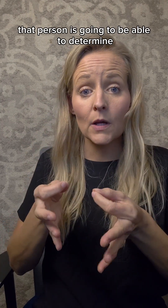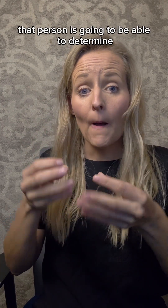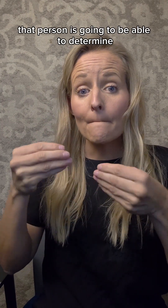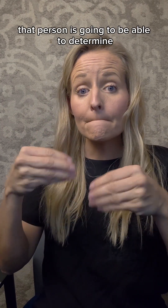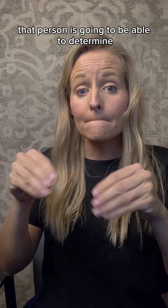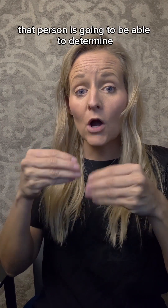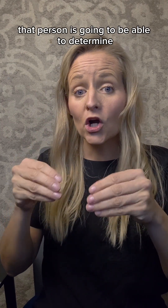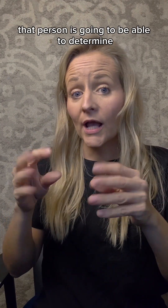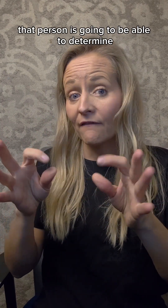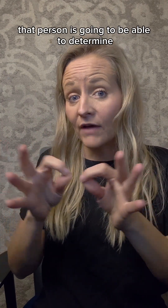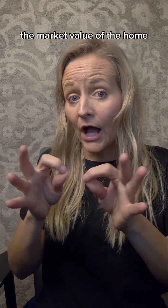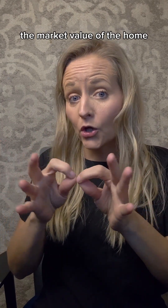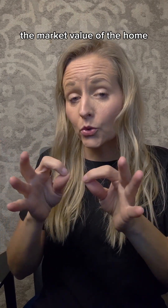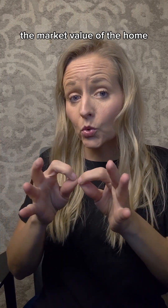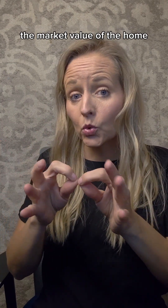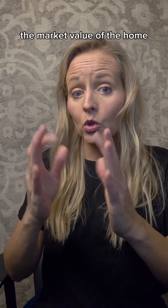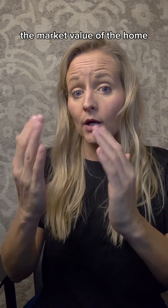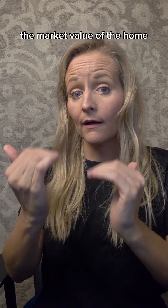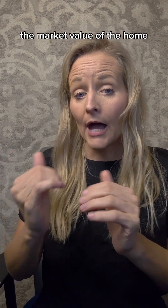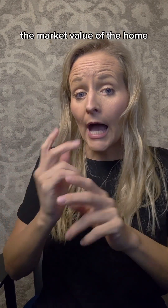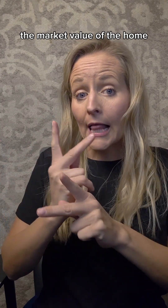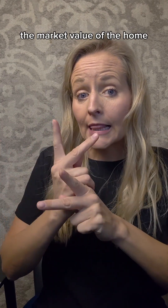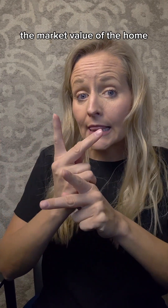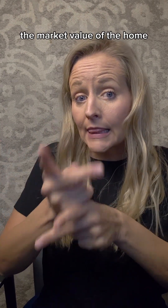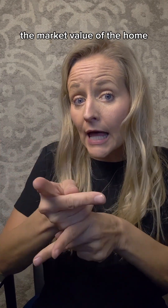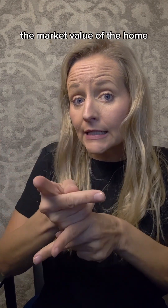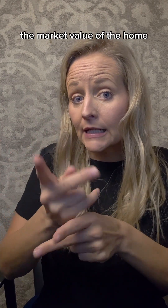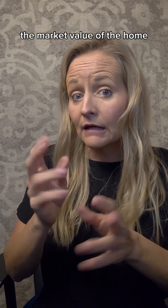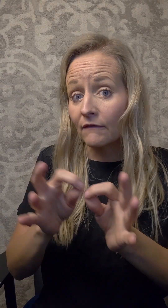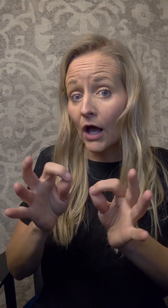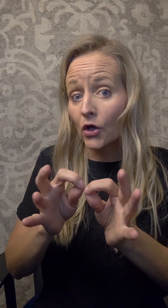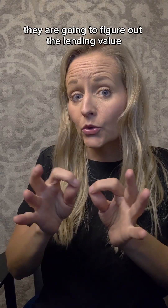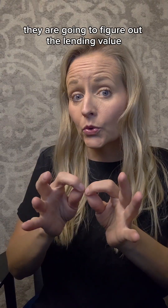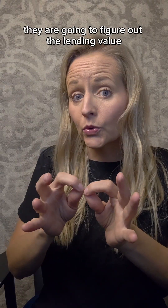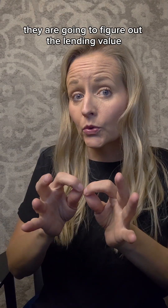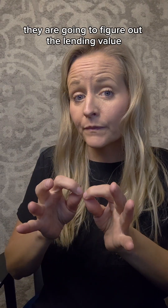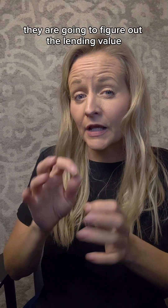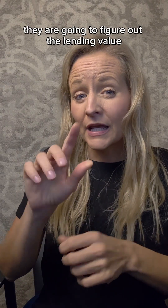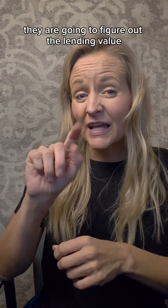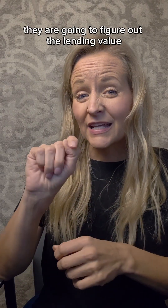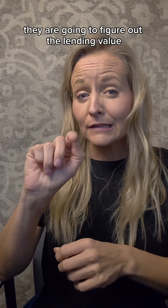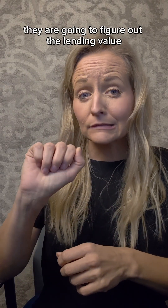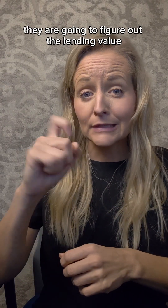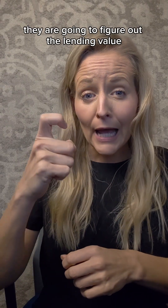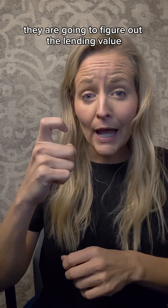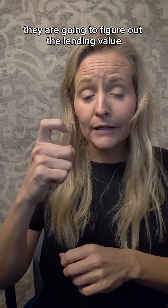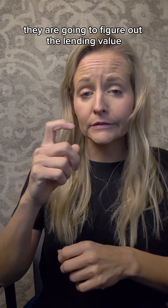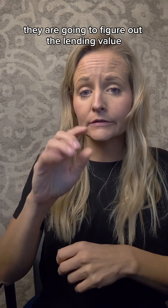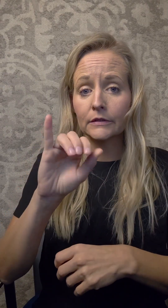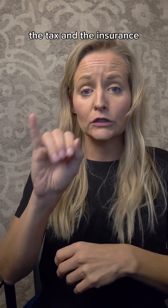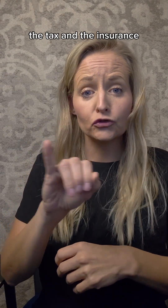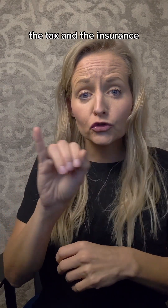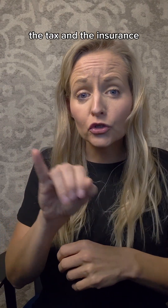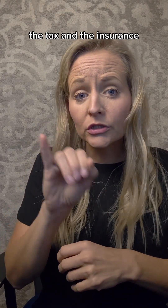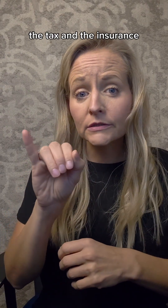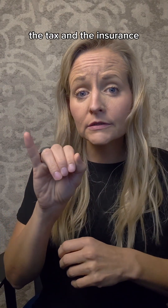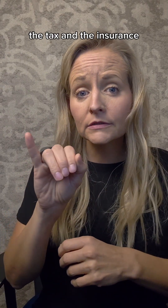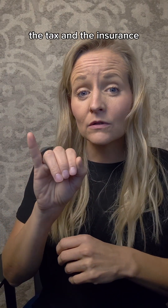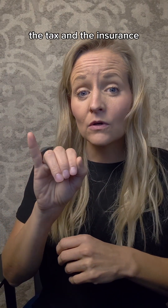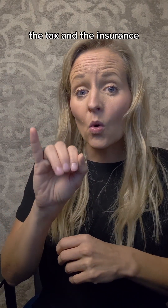able to determine the market value of the home. They're going to figure out the lending value, the tax, and the